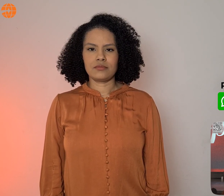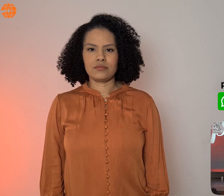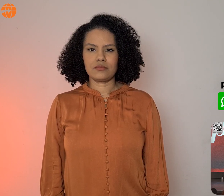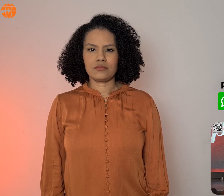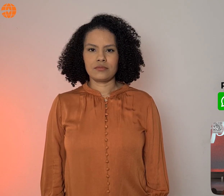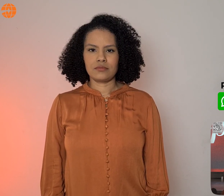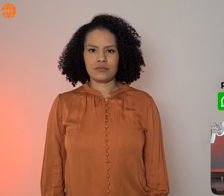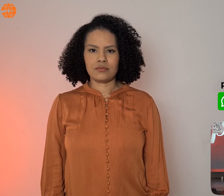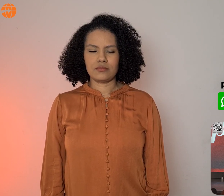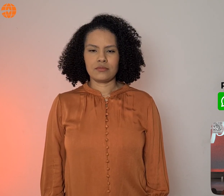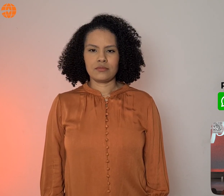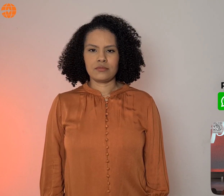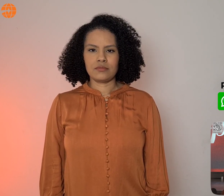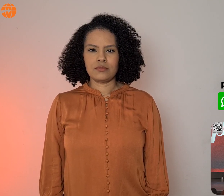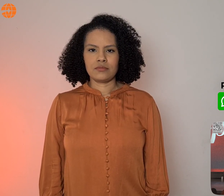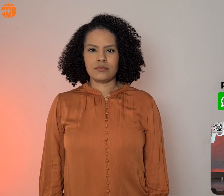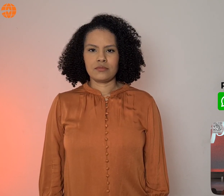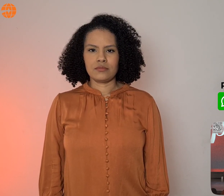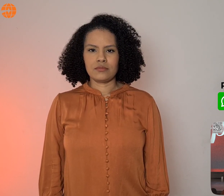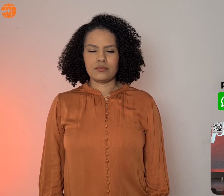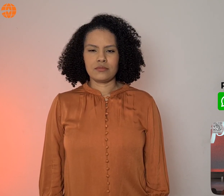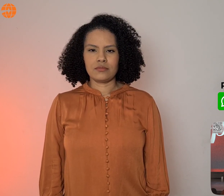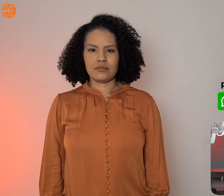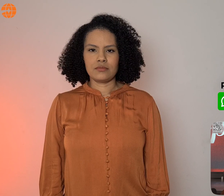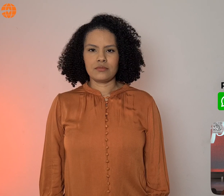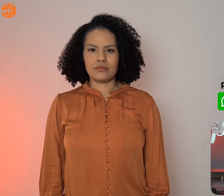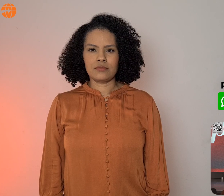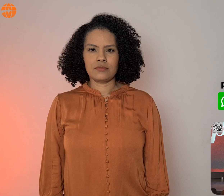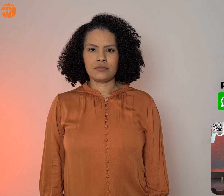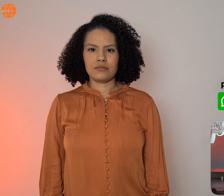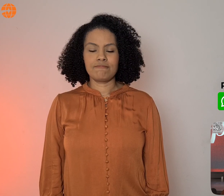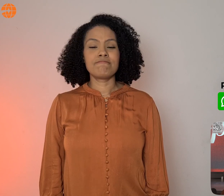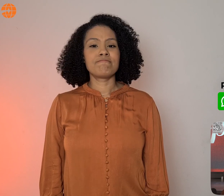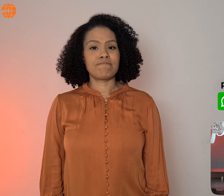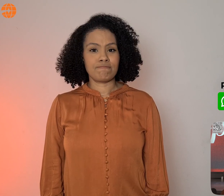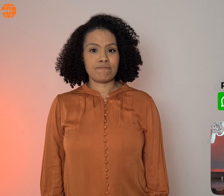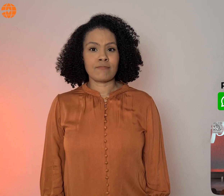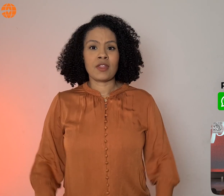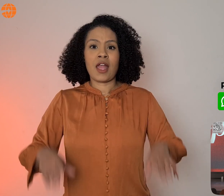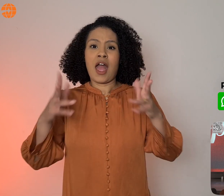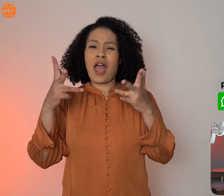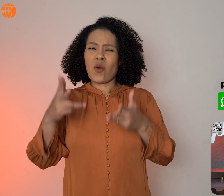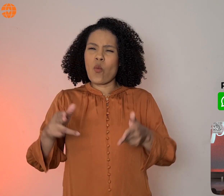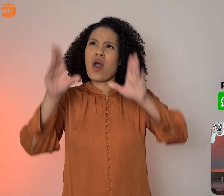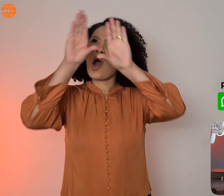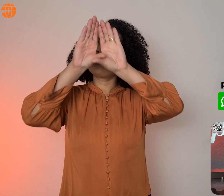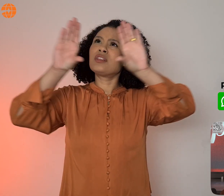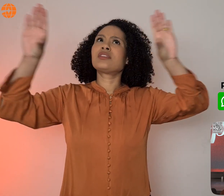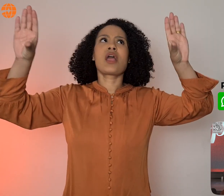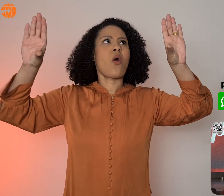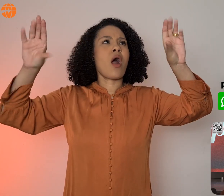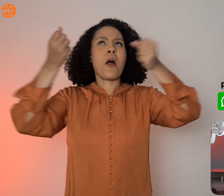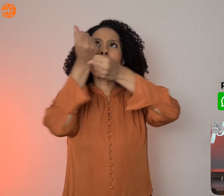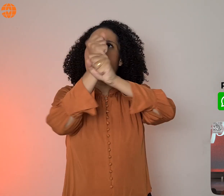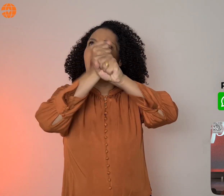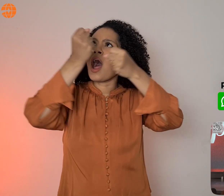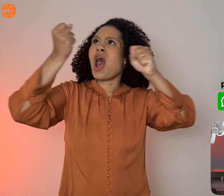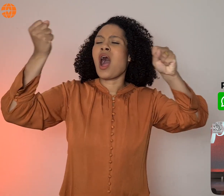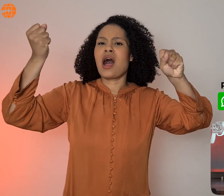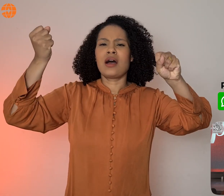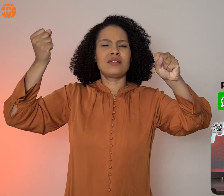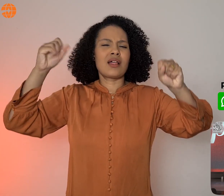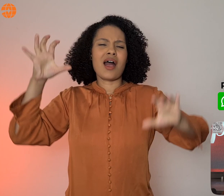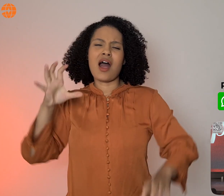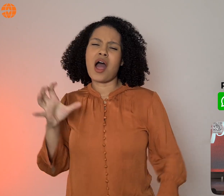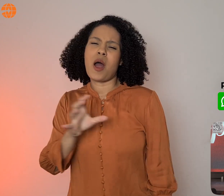east is from the west, so far does he remove our transgressions from us. Pois como os céus se elevam acima da terra,